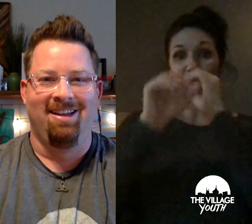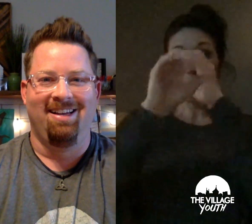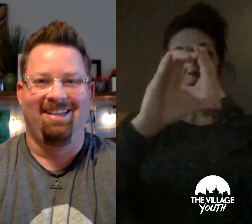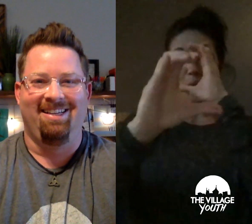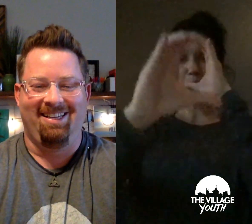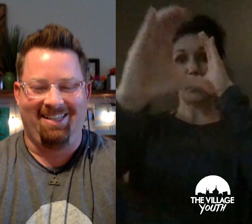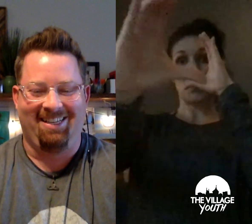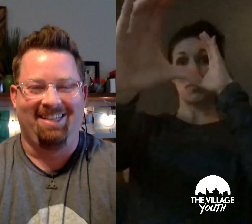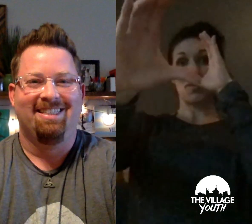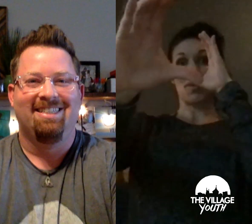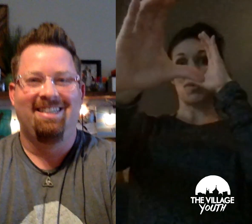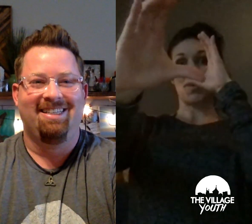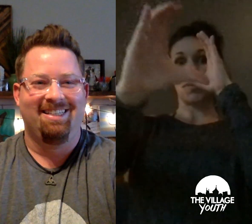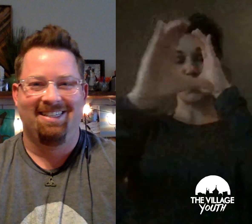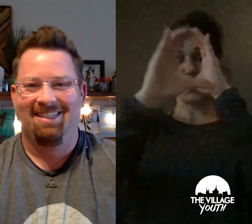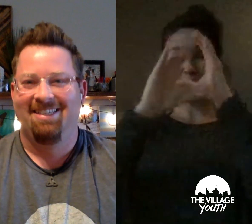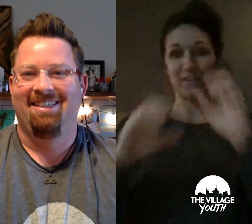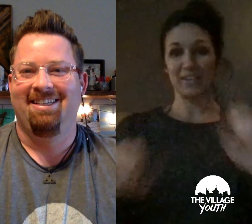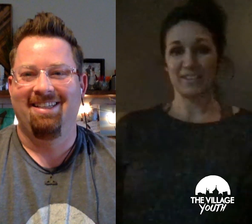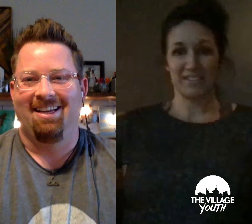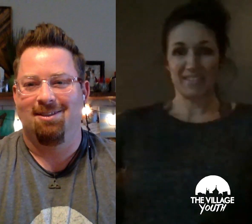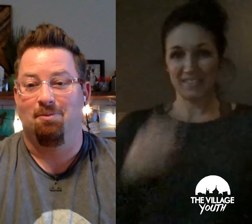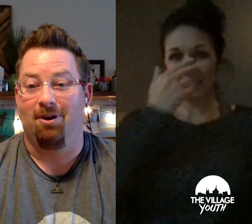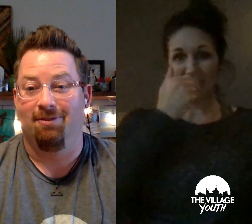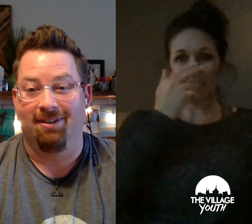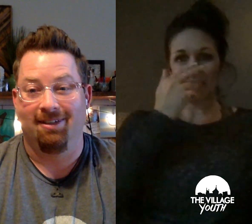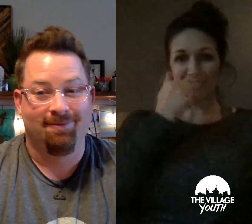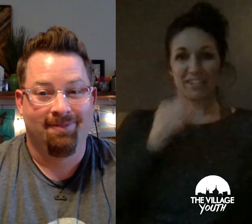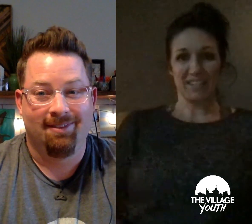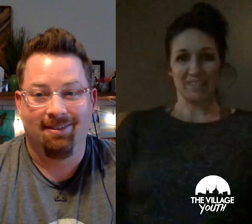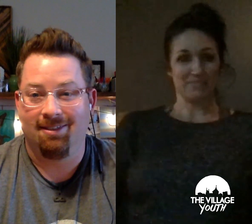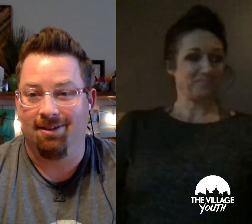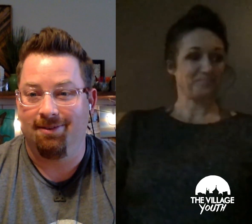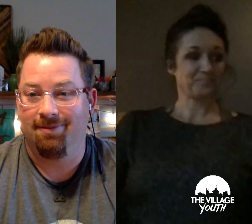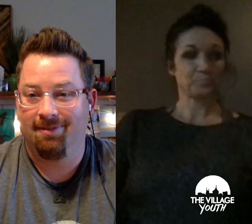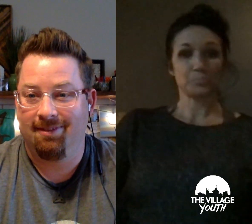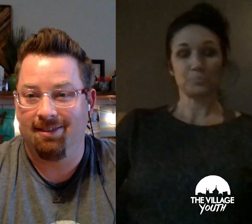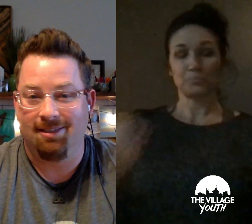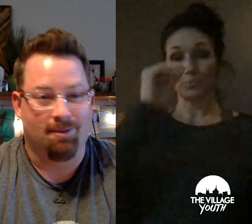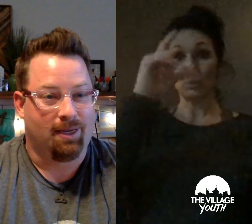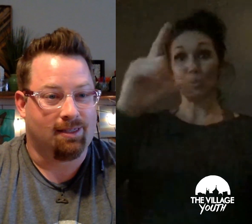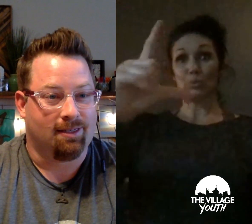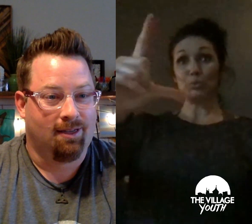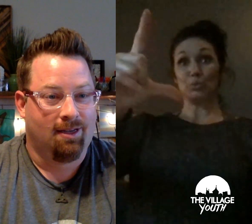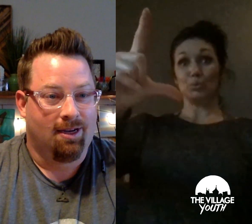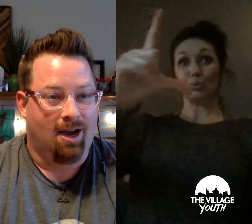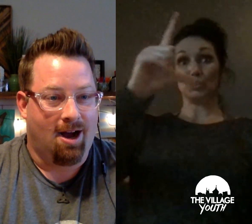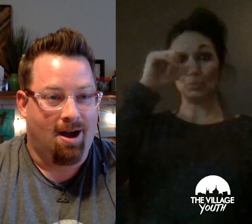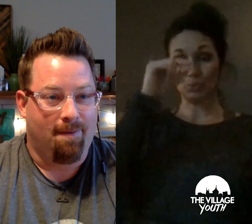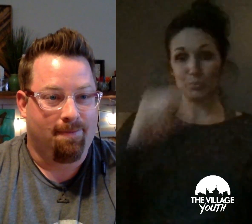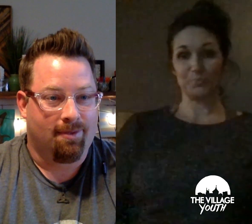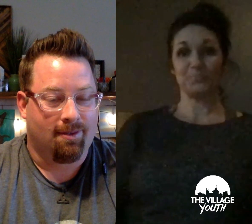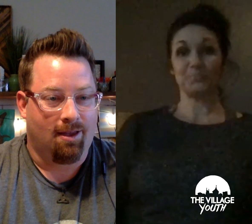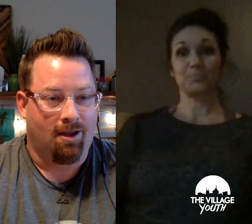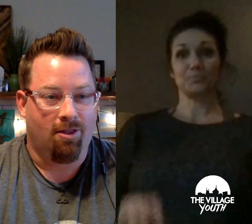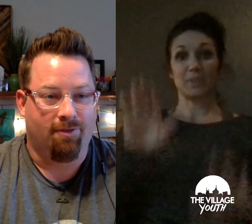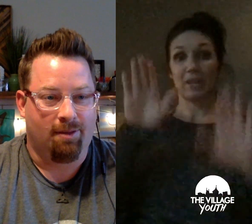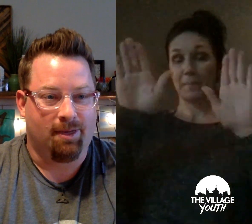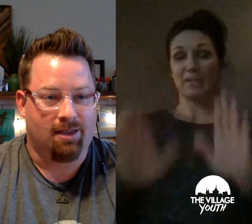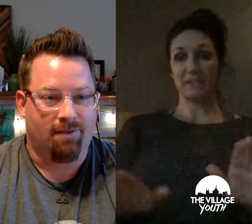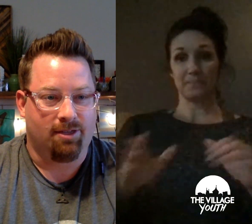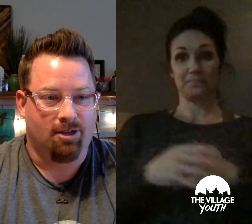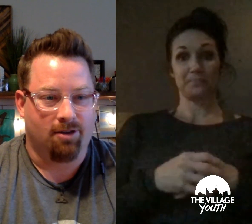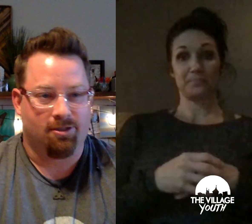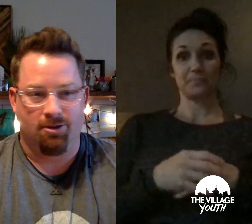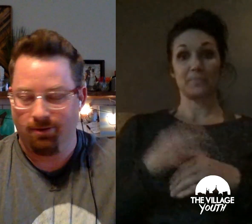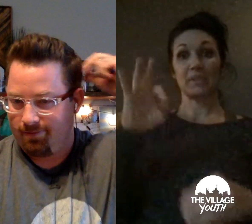zzz. That's awesome. It's pretty funny. So this is amazing. Um, oh, the